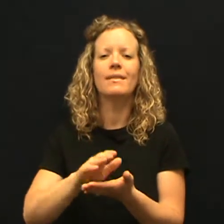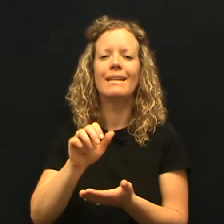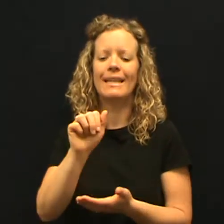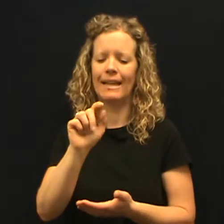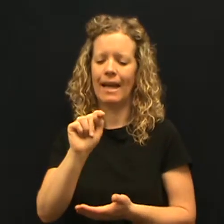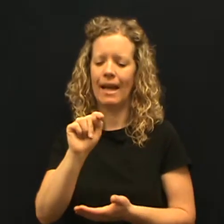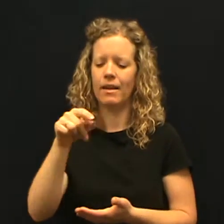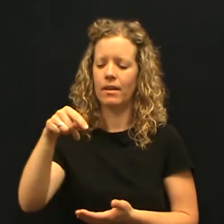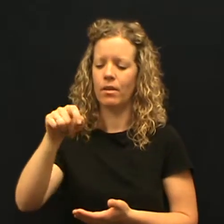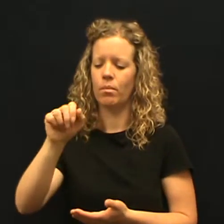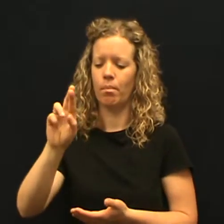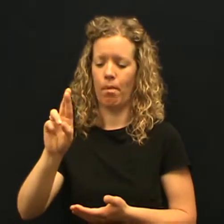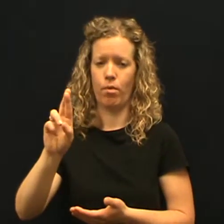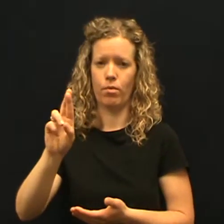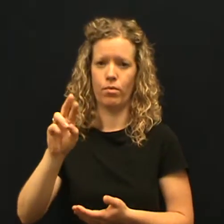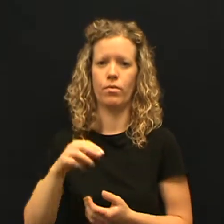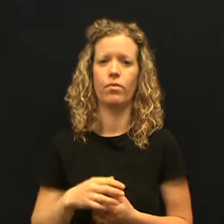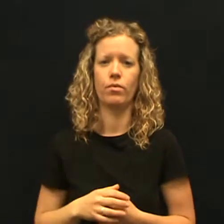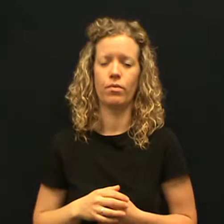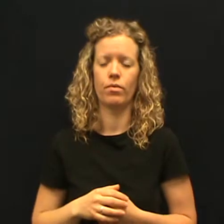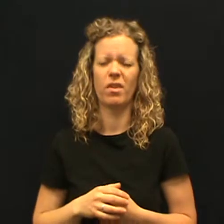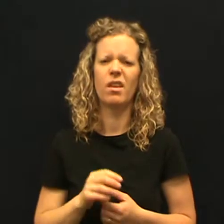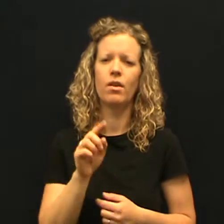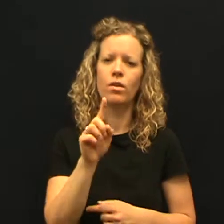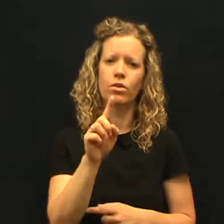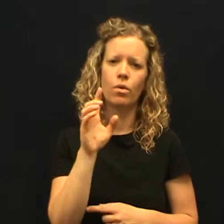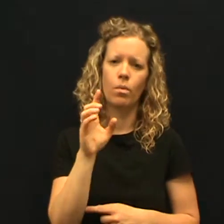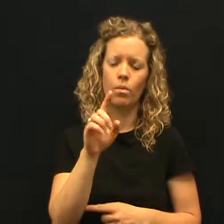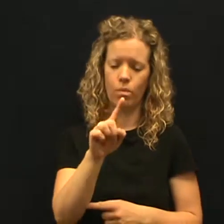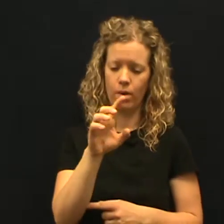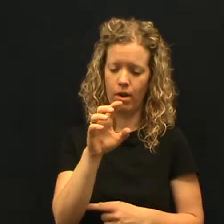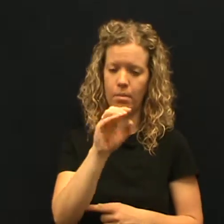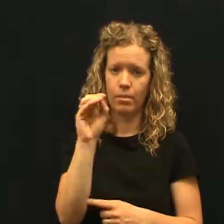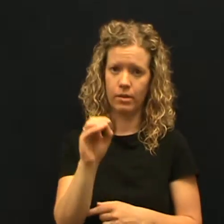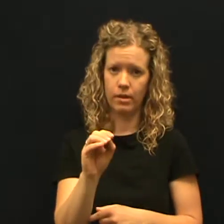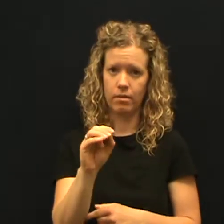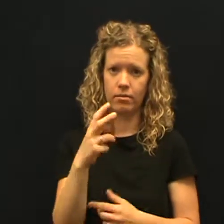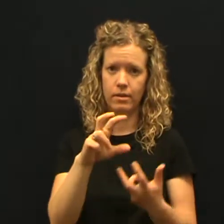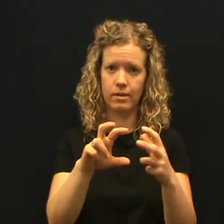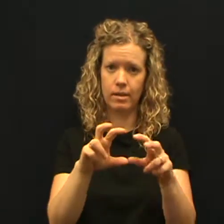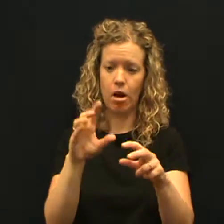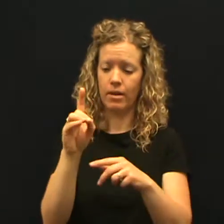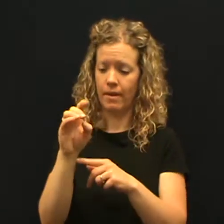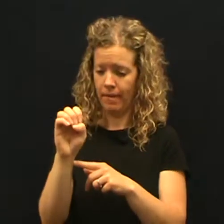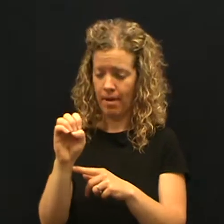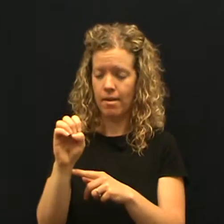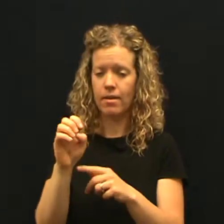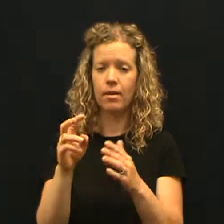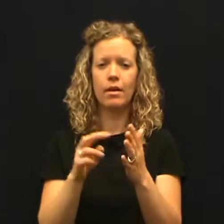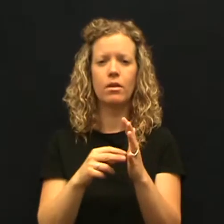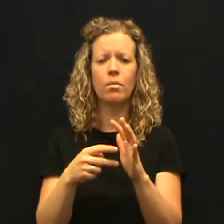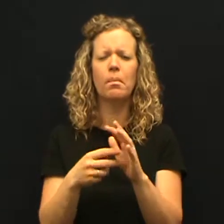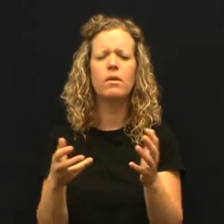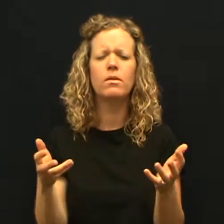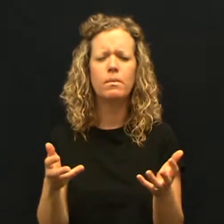this one is. So we do 100% stock dividend, which means we are going to